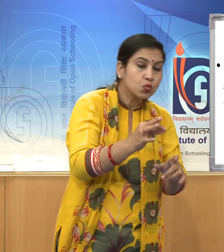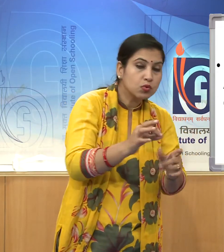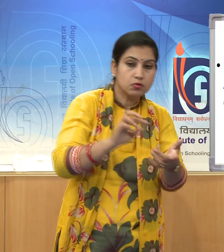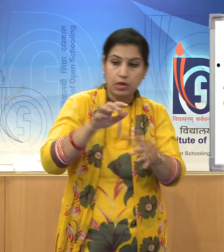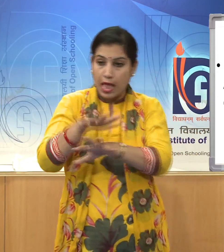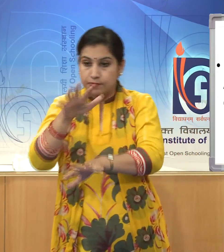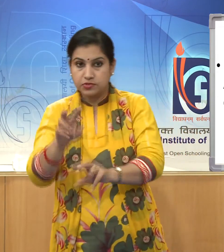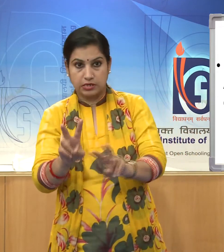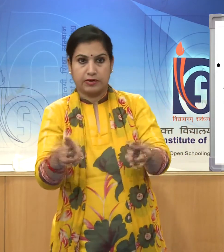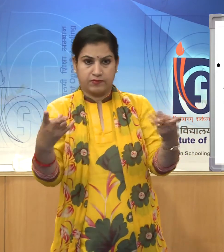realism.